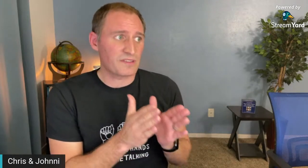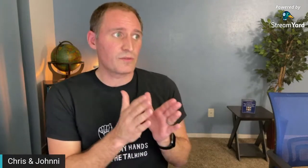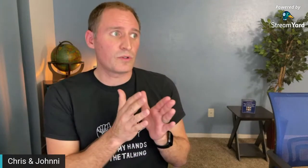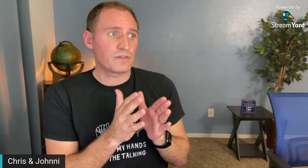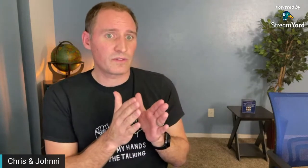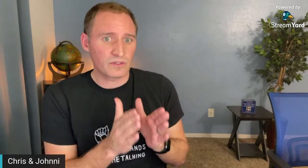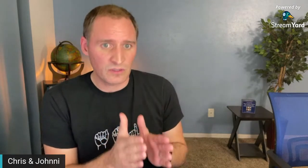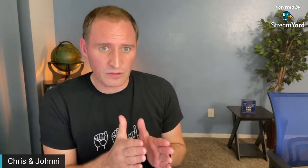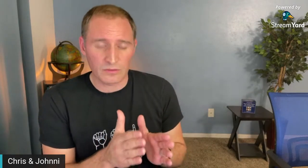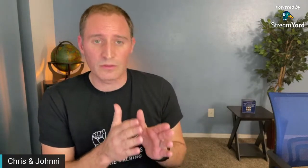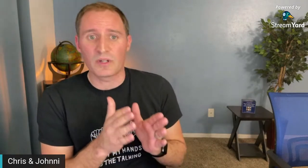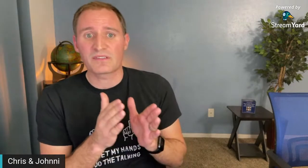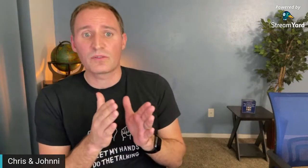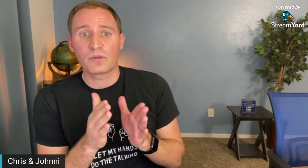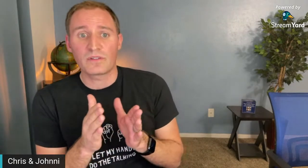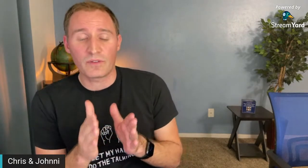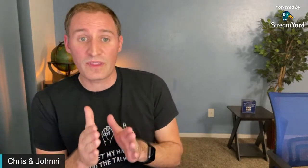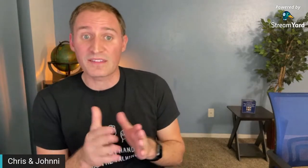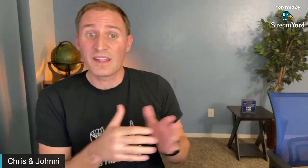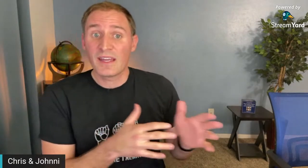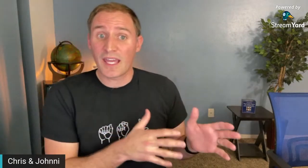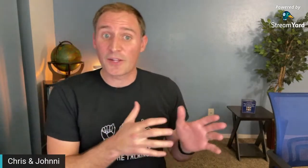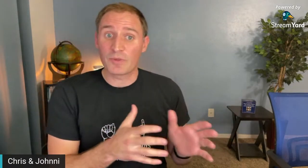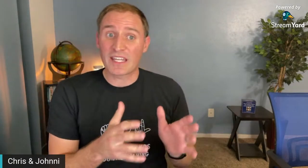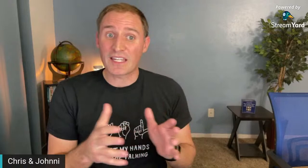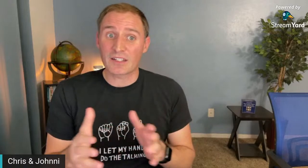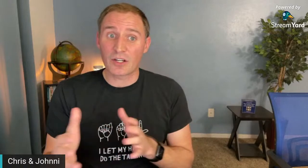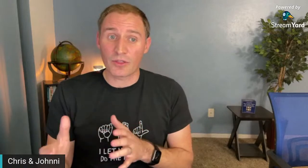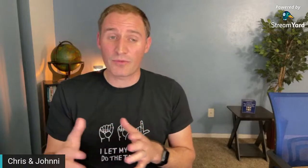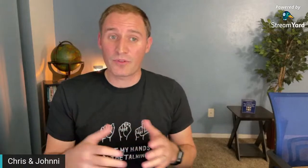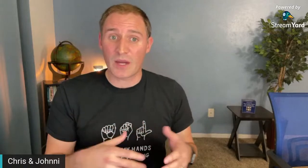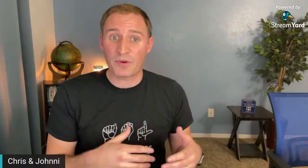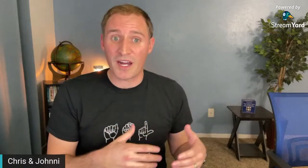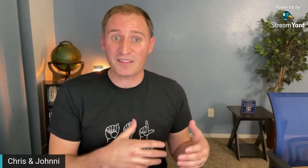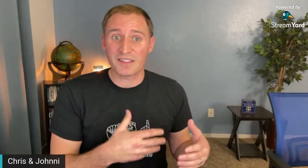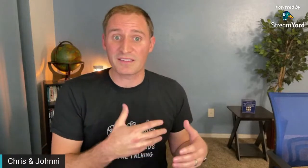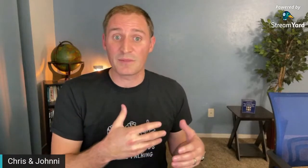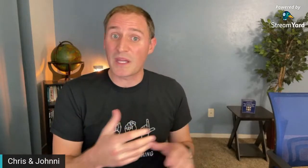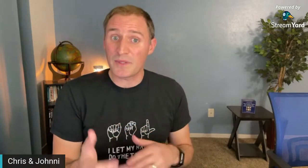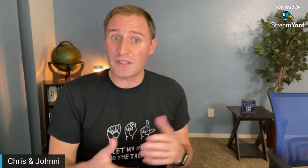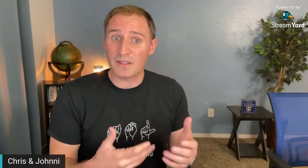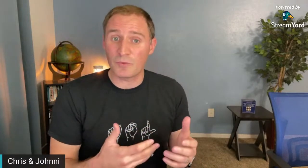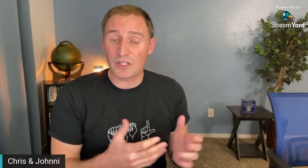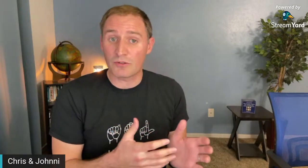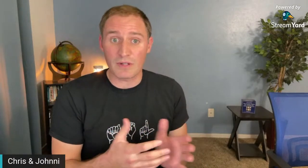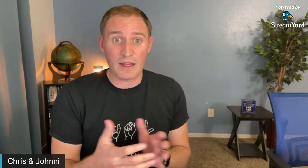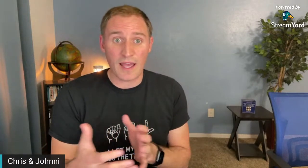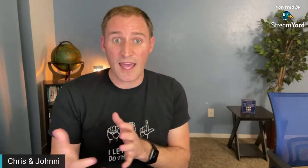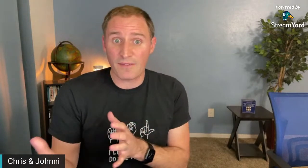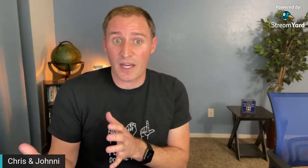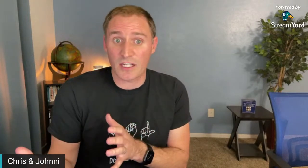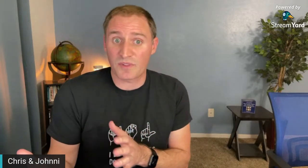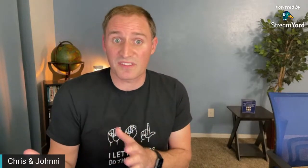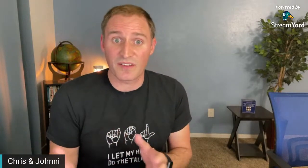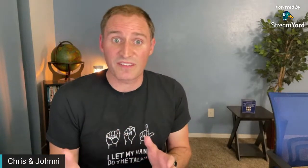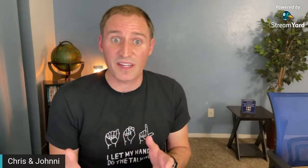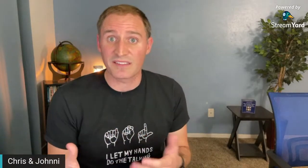the word for to? What's the word for this? And we kind of go through that process, and maybe we don't have 100% of the signs in